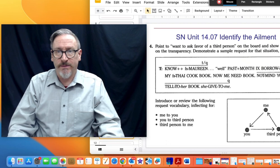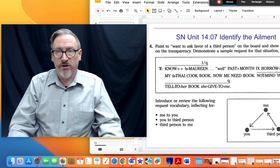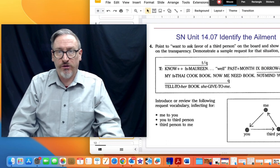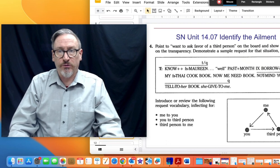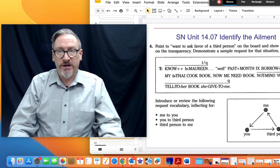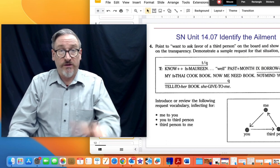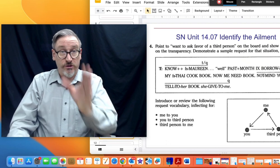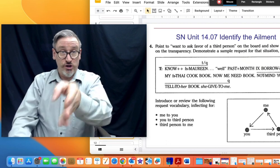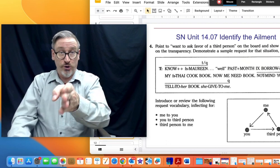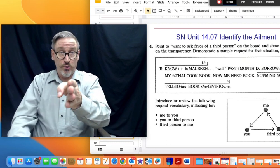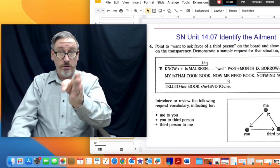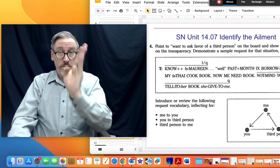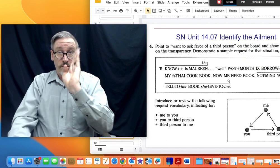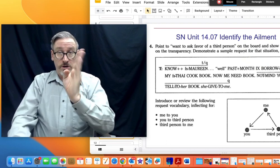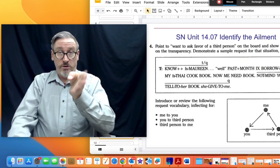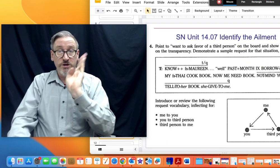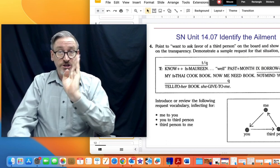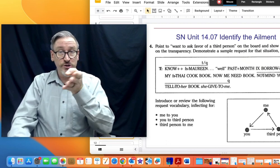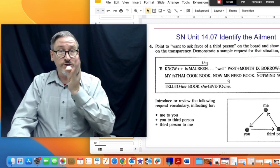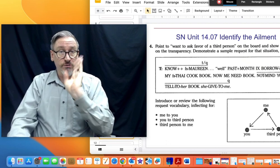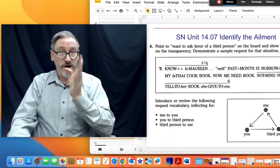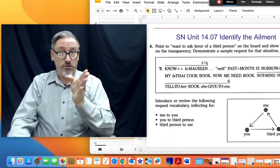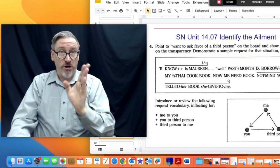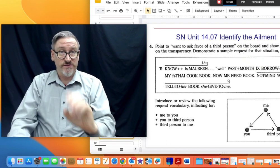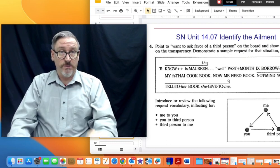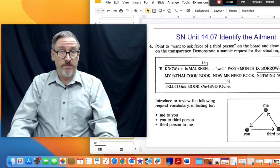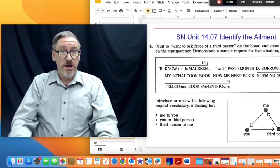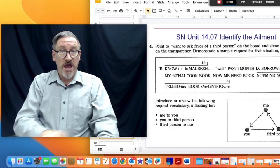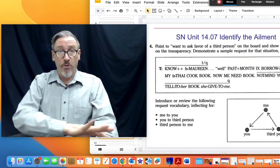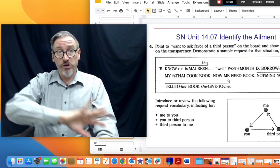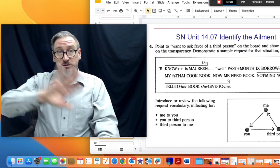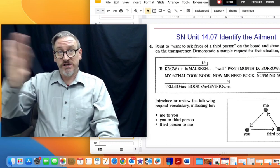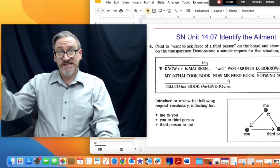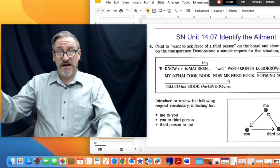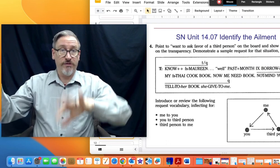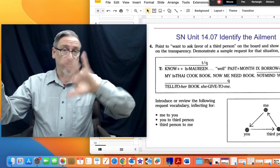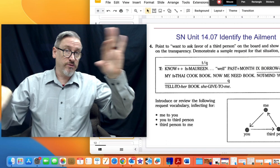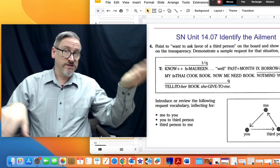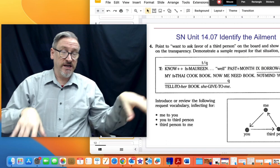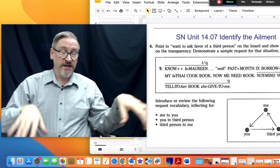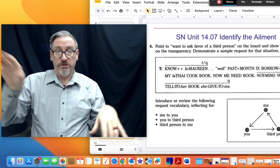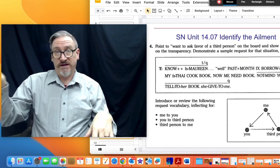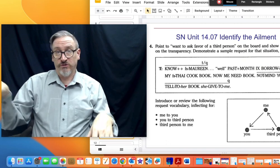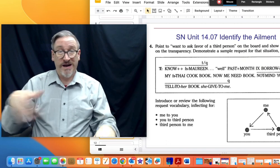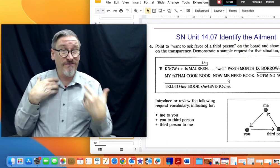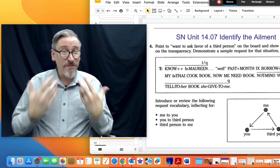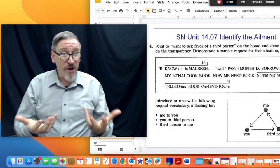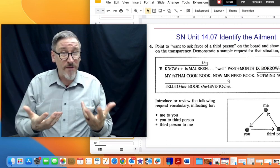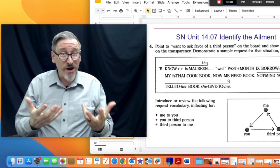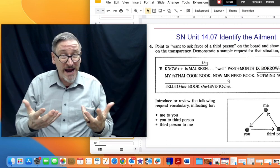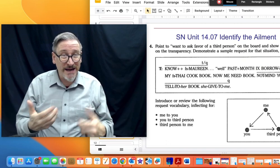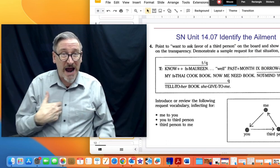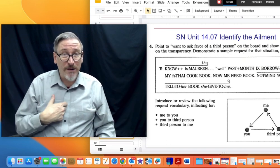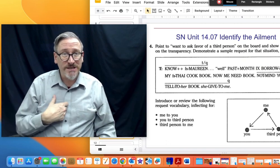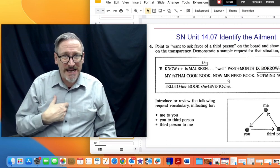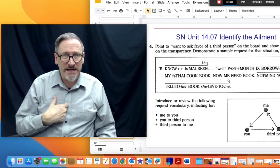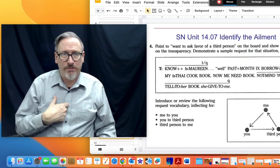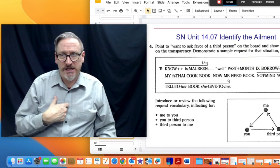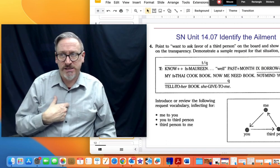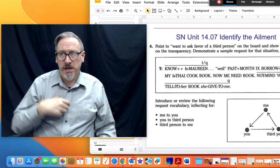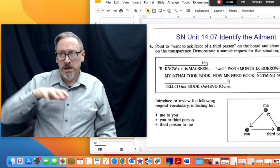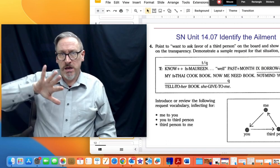talking about there's you, which is usually right across from. And we'll usually set the third person either left or right. If I'm right-handed, I will